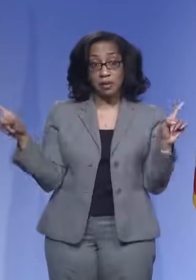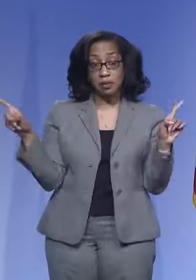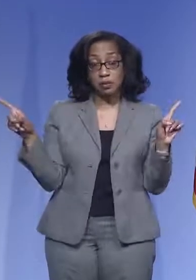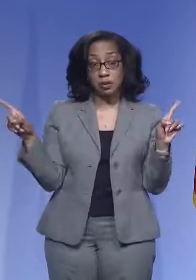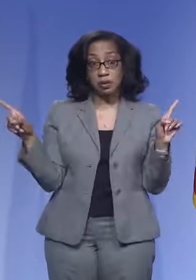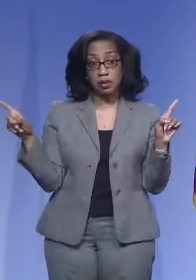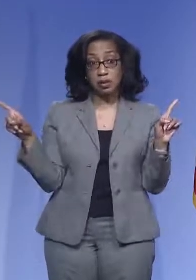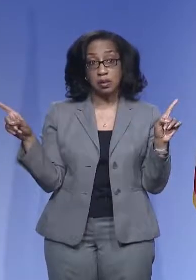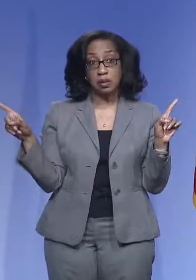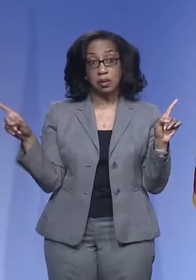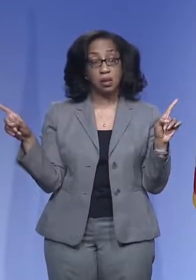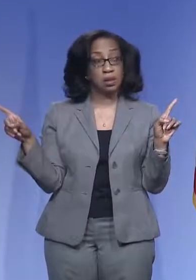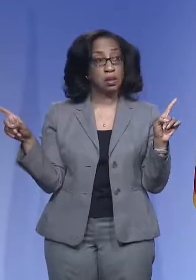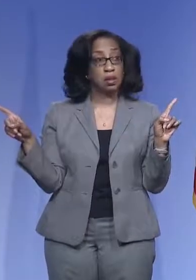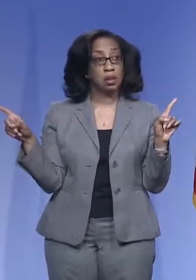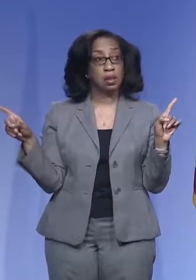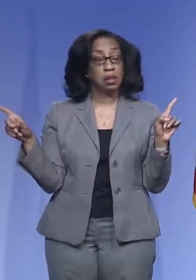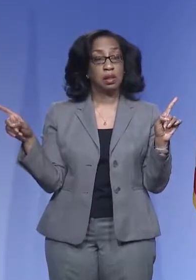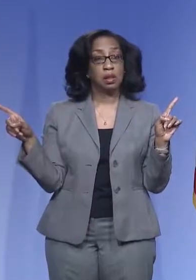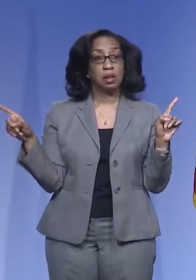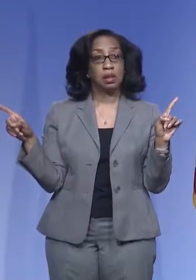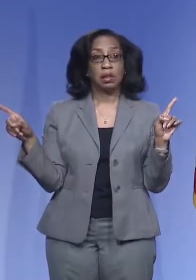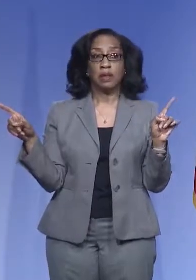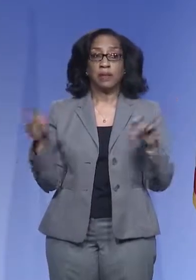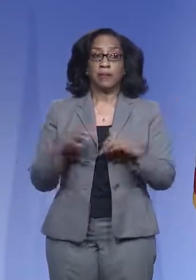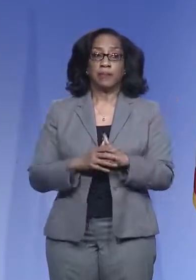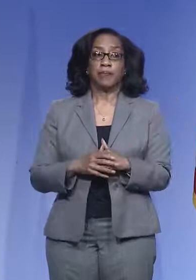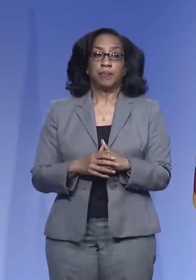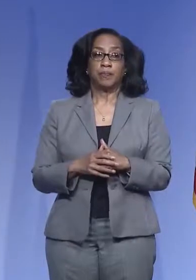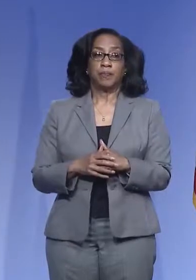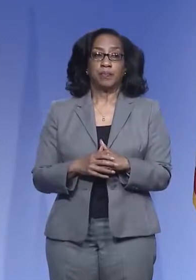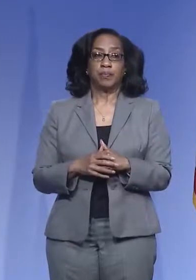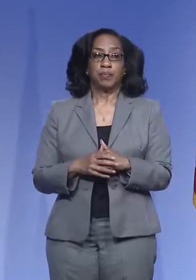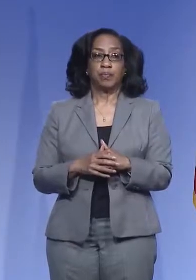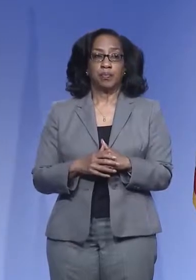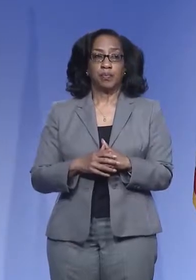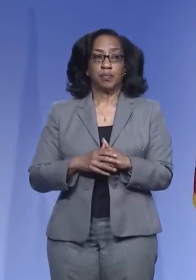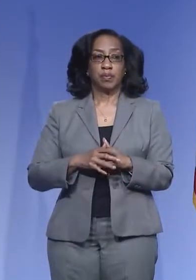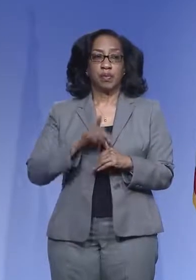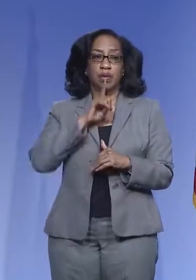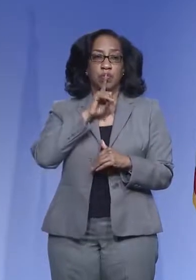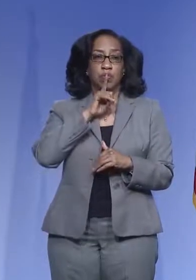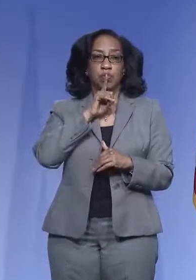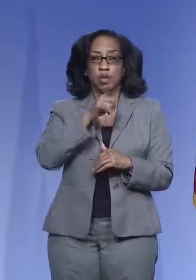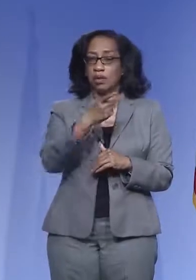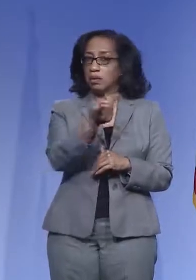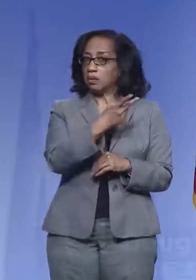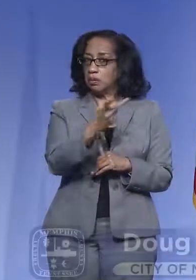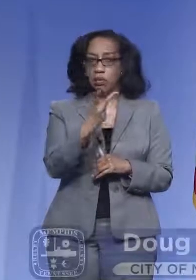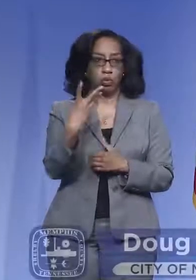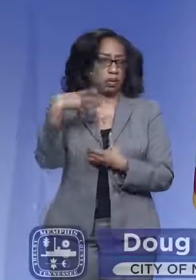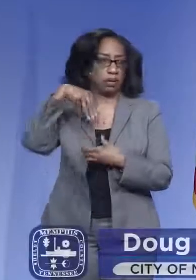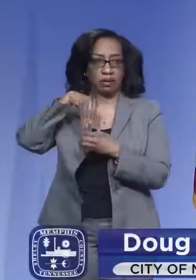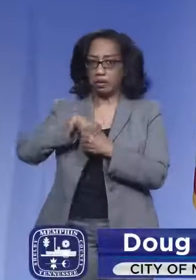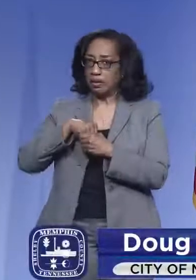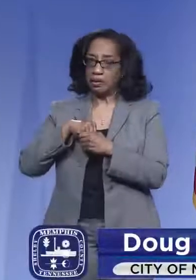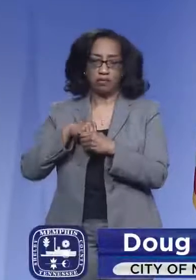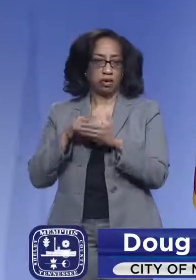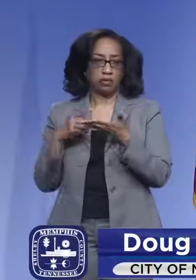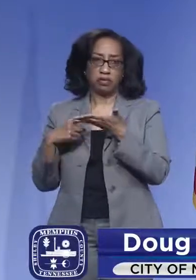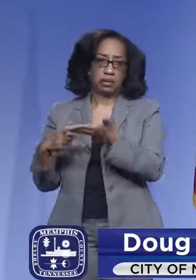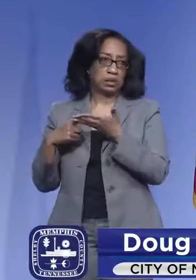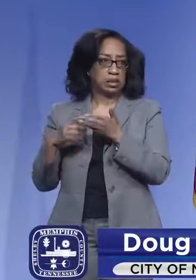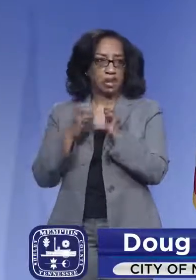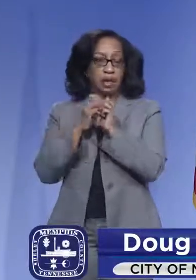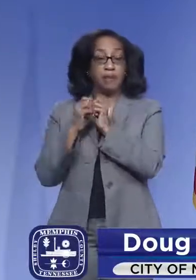morning? No, not to our knowledge. Certainly for David and I's level, we had not been part of that conversation. And we do